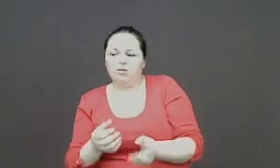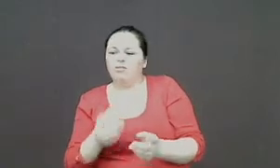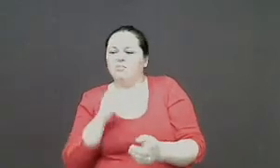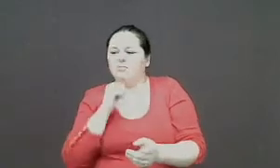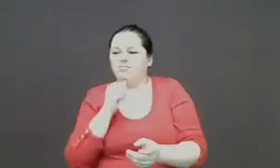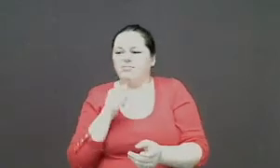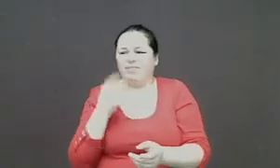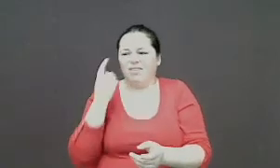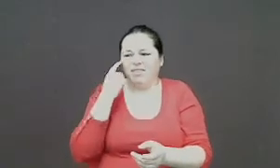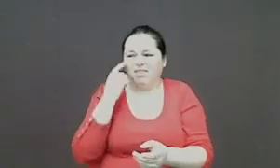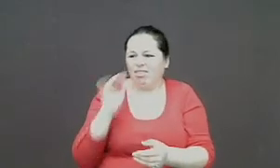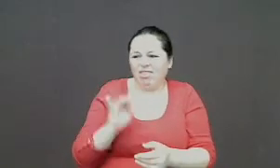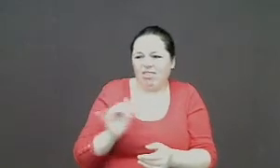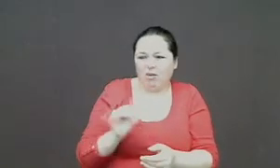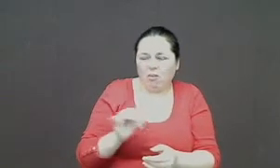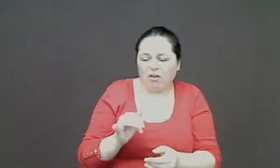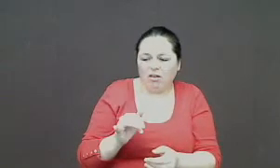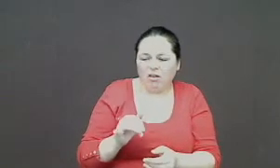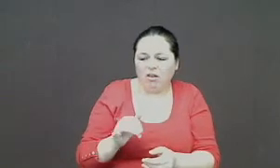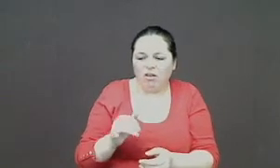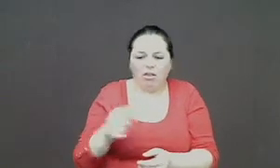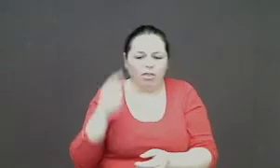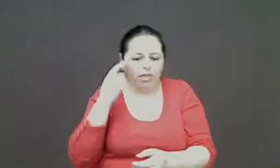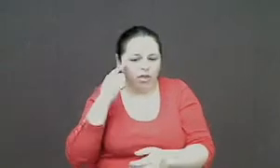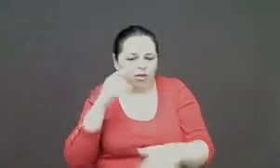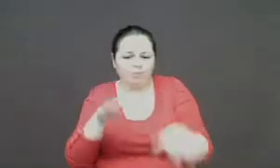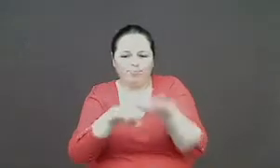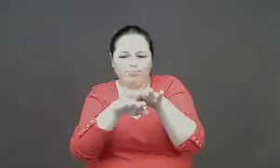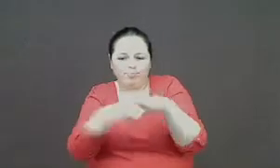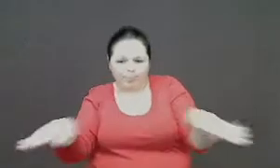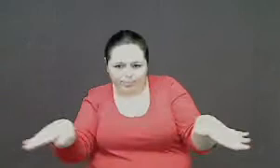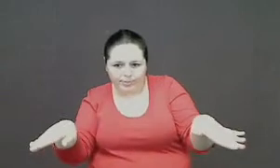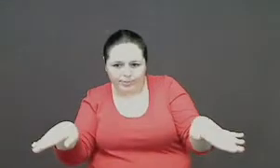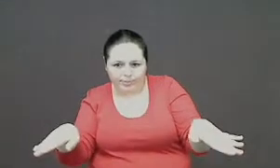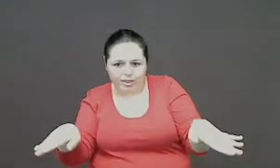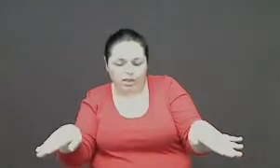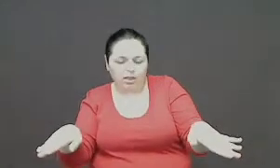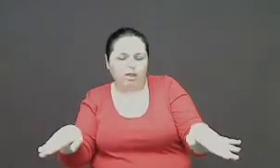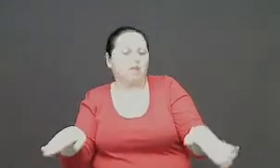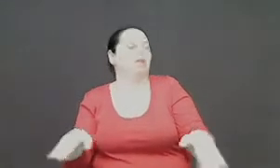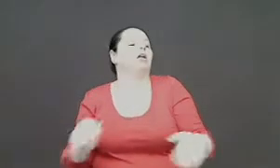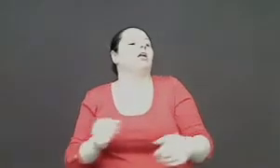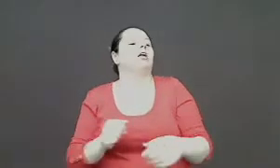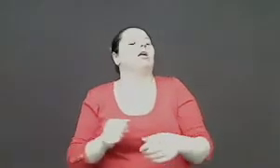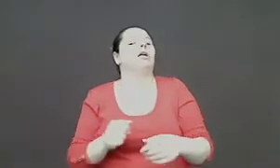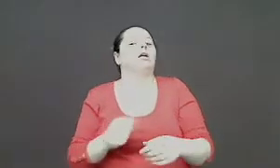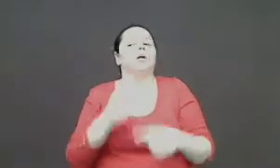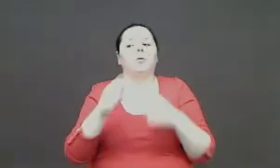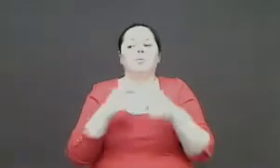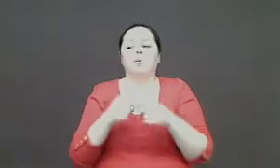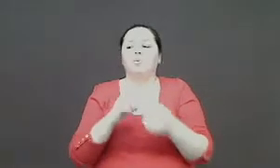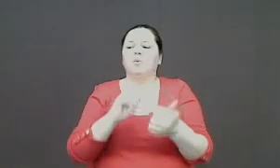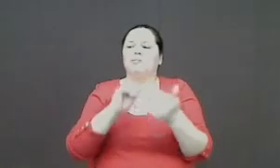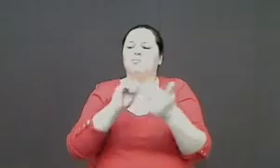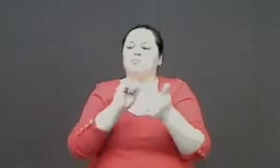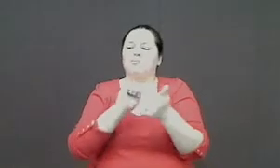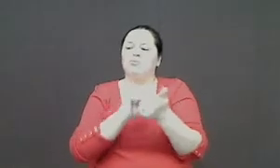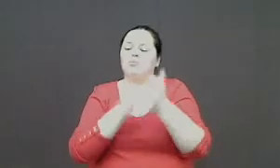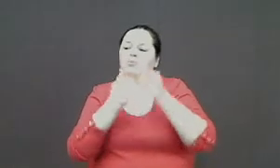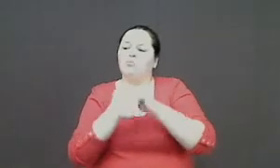surfaces. Mostly we think in terms of a flat plane. And of course, when we translate the surface of the Earth onto a map,